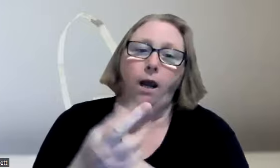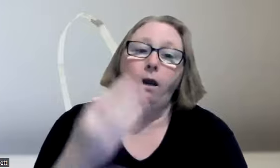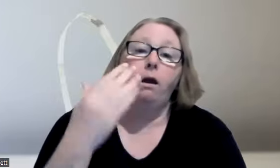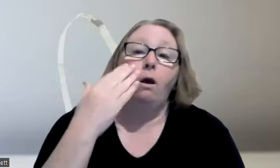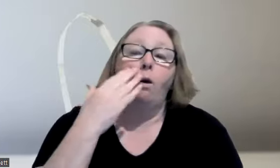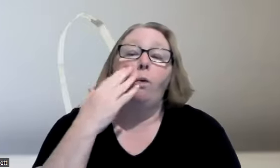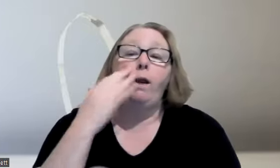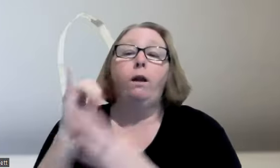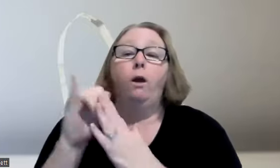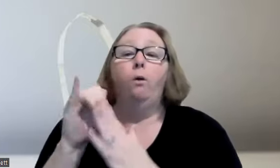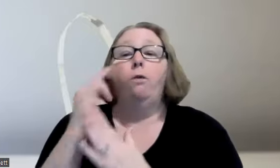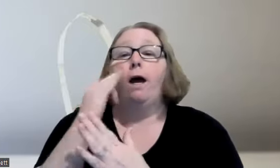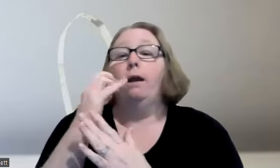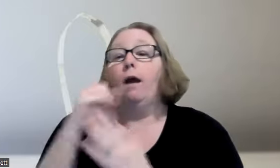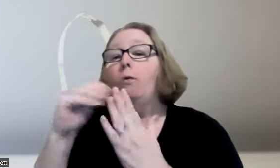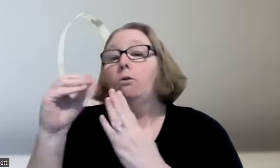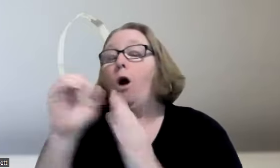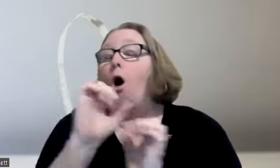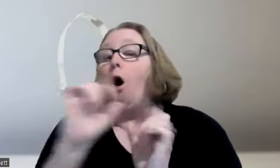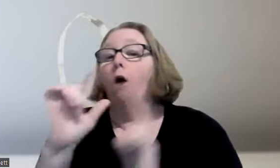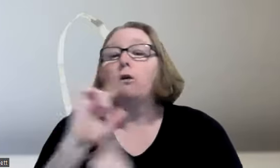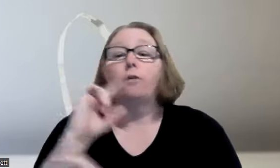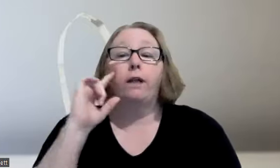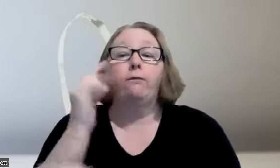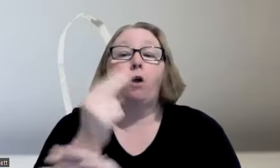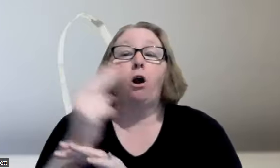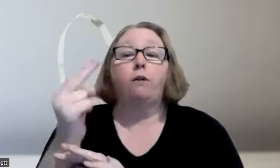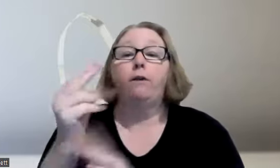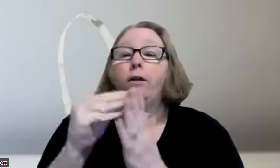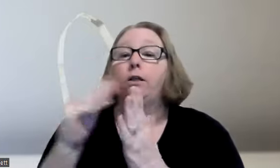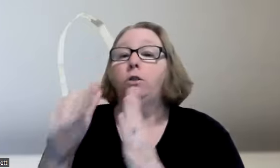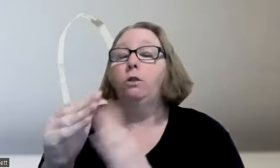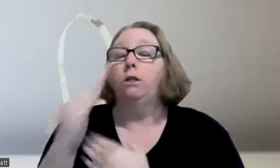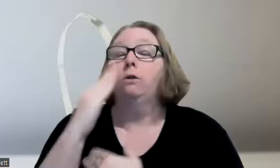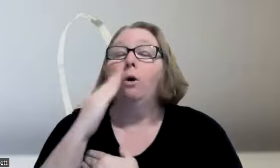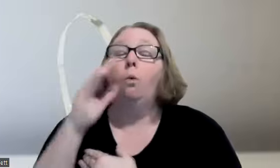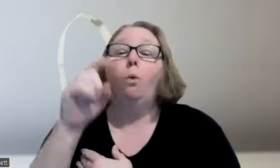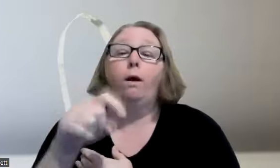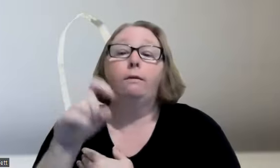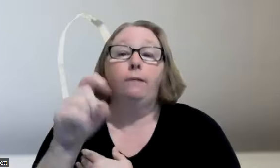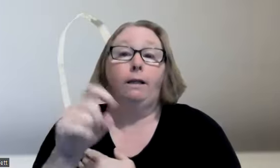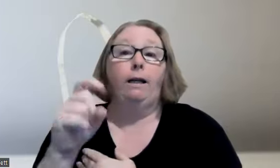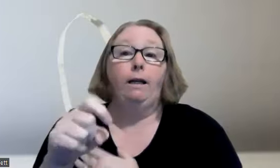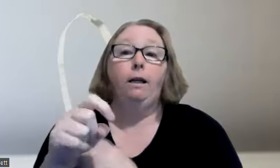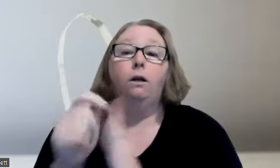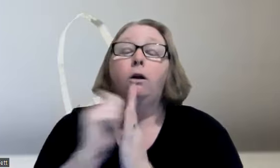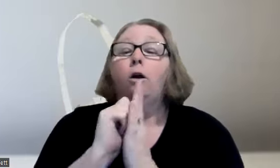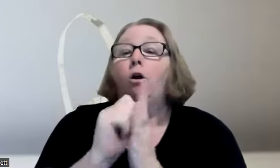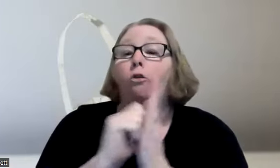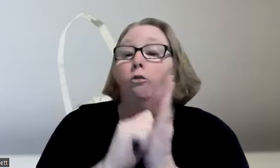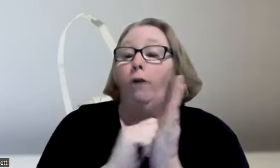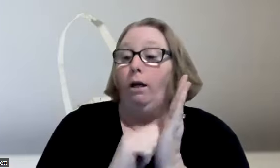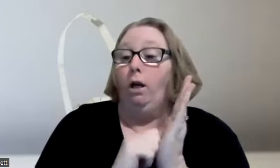Okay, we know that all of our deaf and hard of hearing students will need written